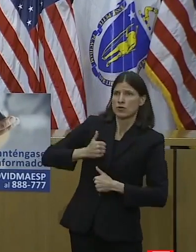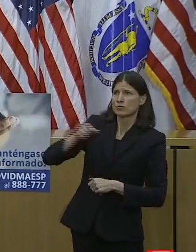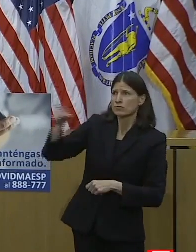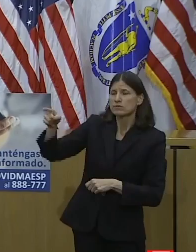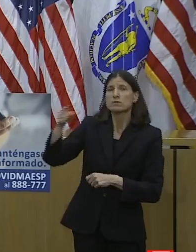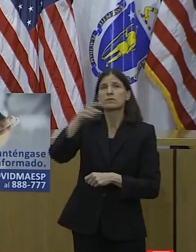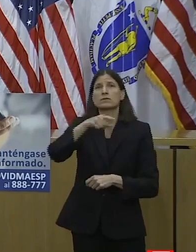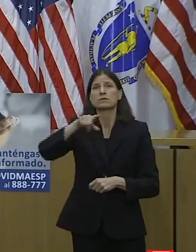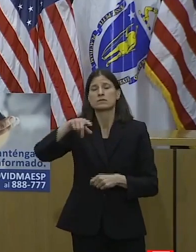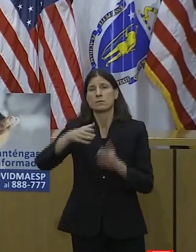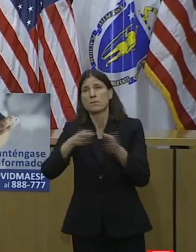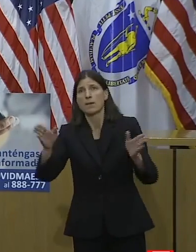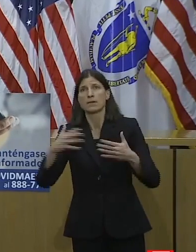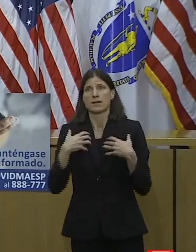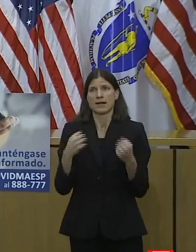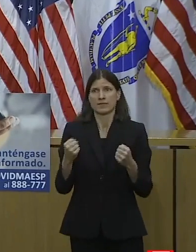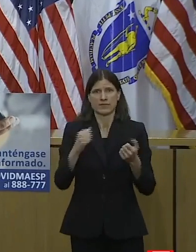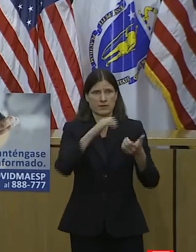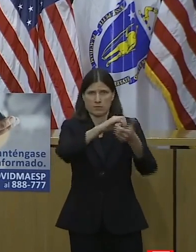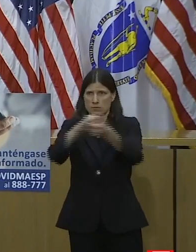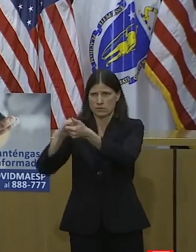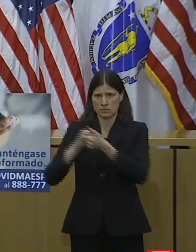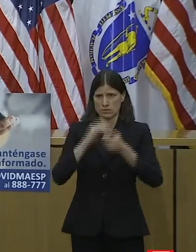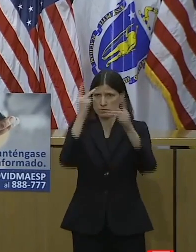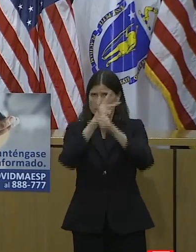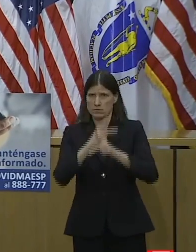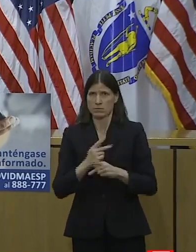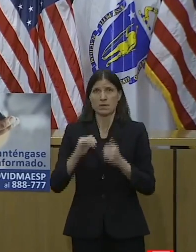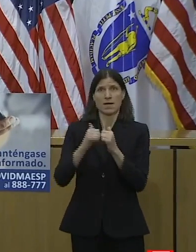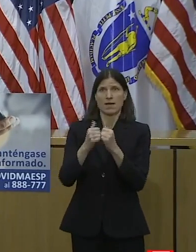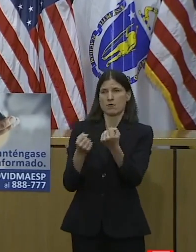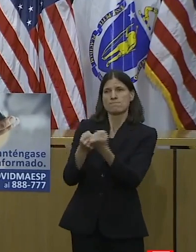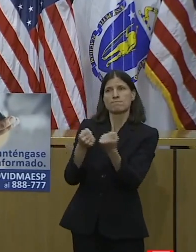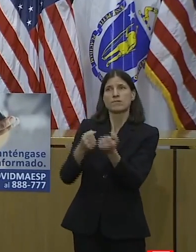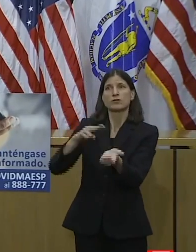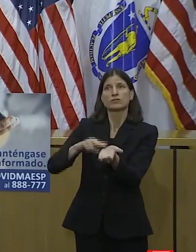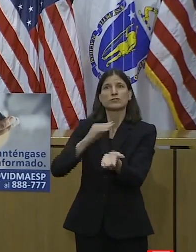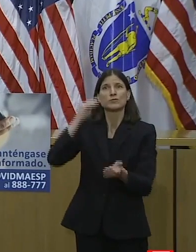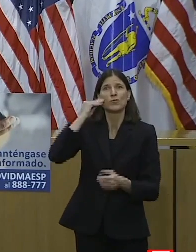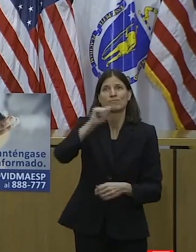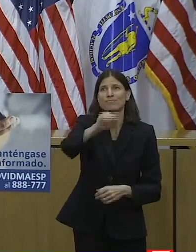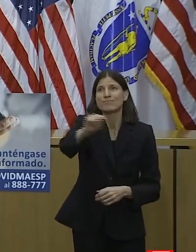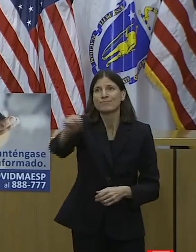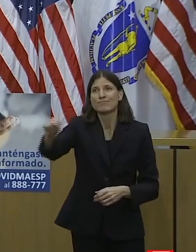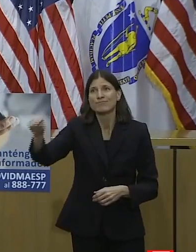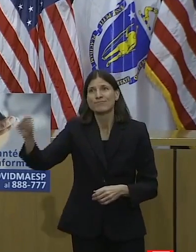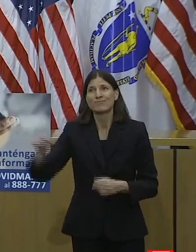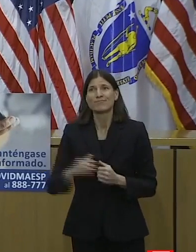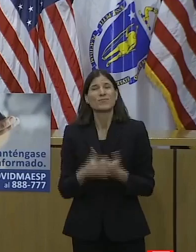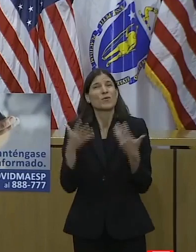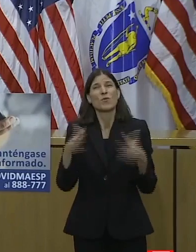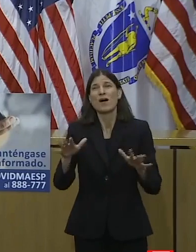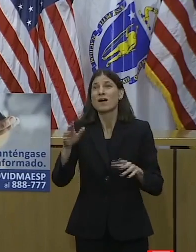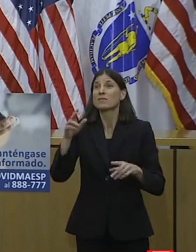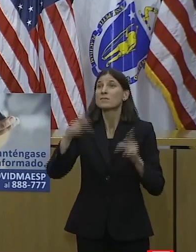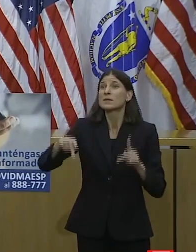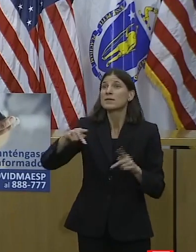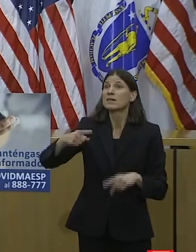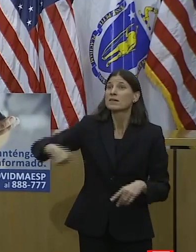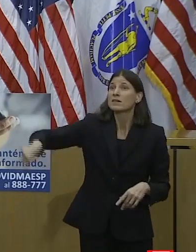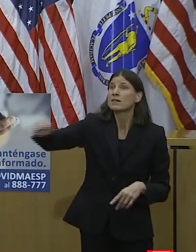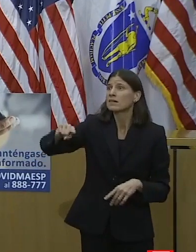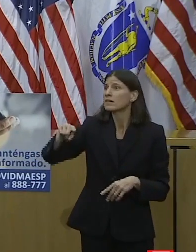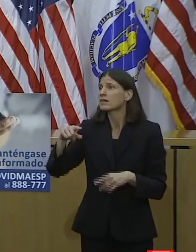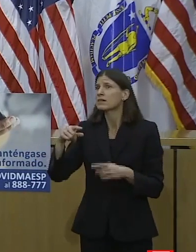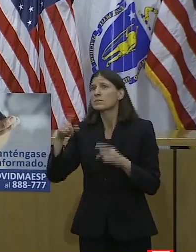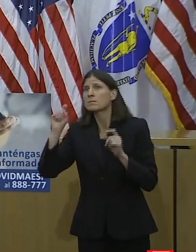than having people make a trip to the hospital or to a medical center, the Department of Public Health brings the test to them at their